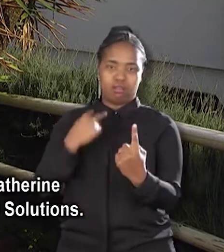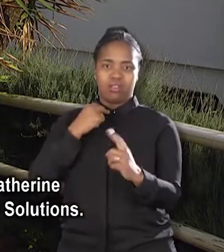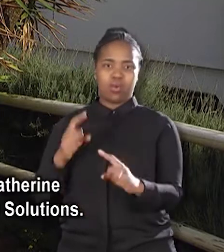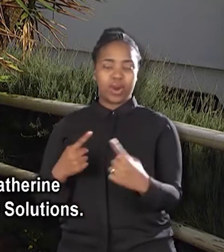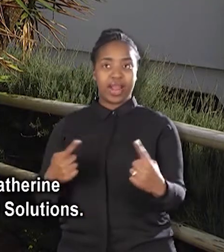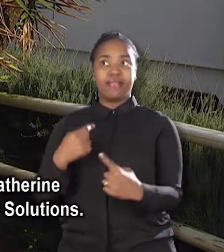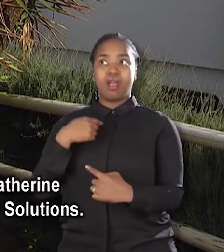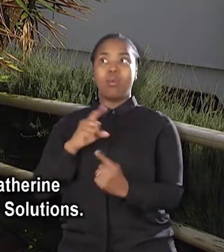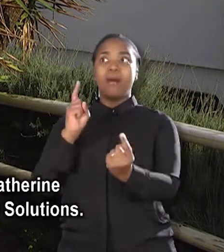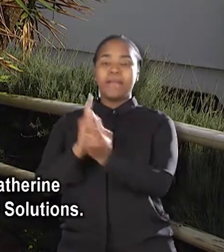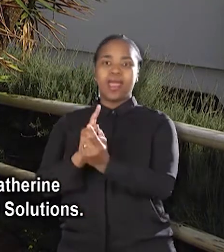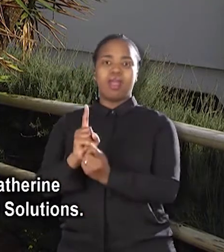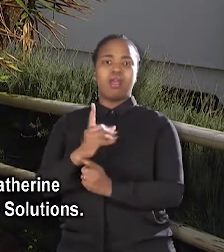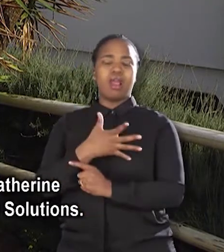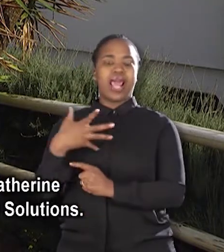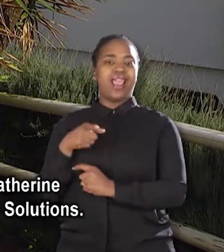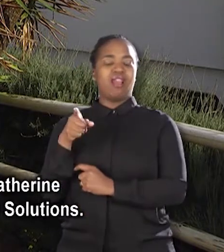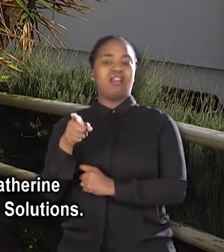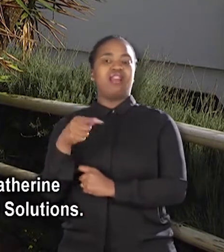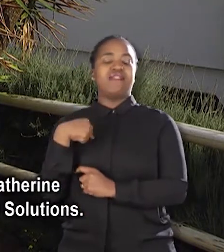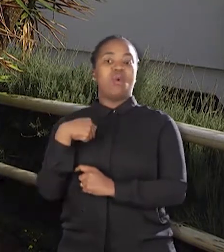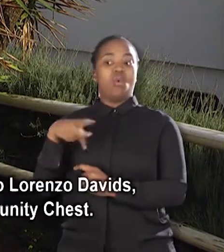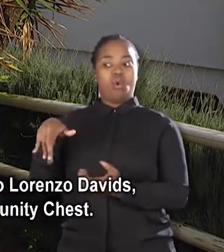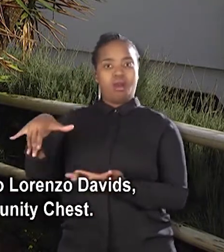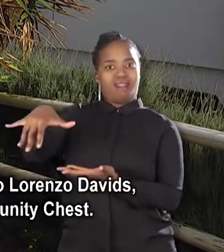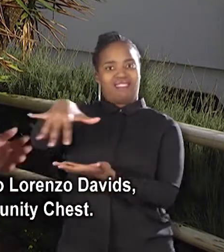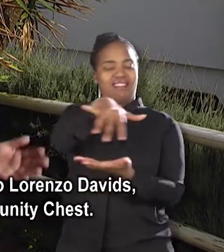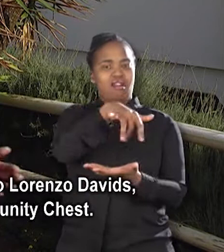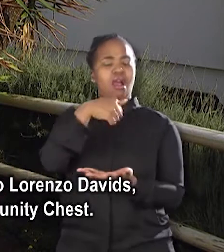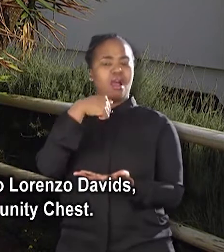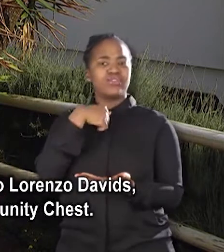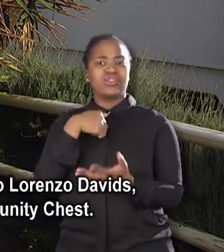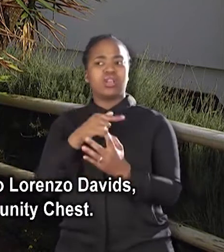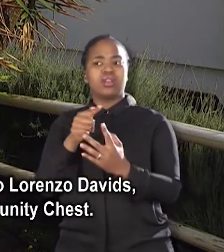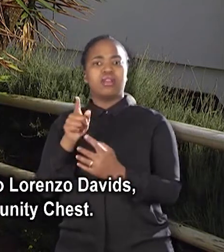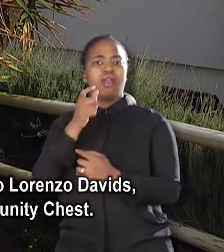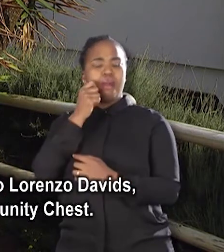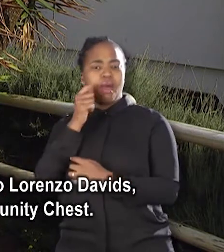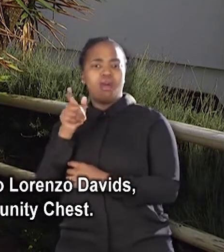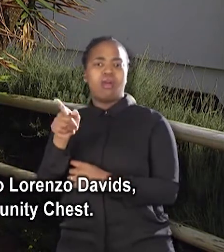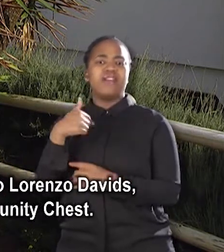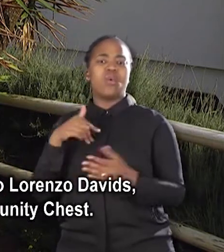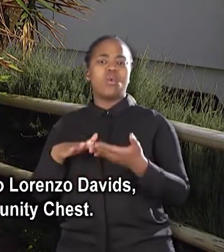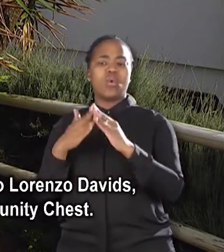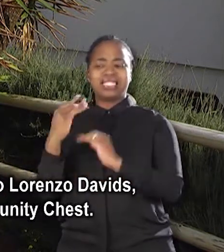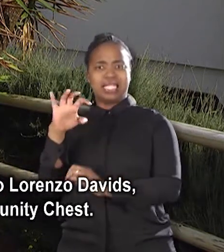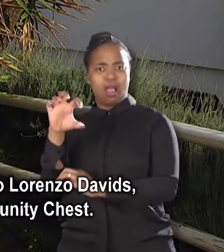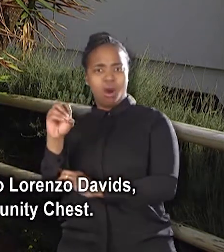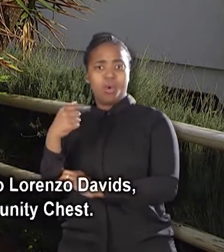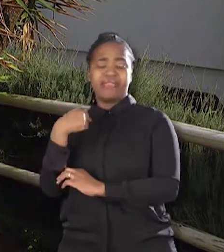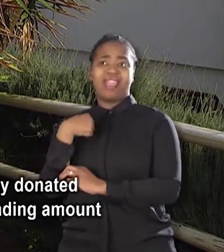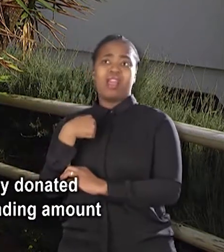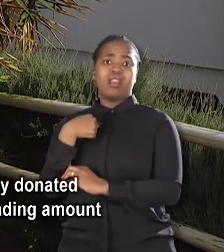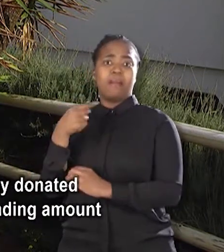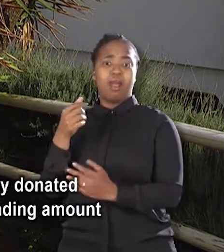procedure. So yeah, we met Cathrine from Funding Solutions, and she also introduced us to Lorenzo Davids, the CEO of Community